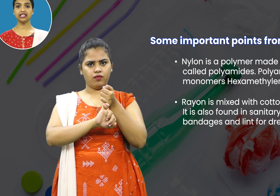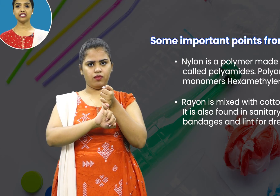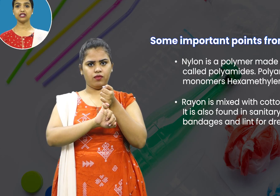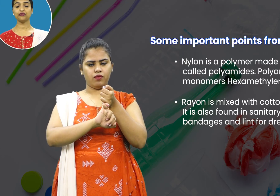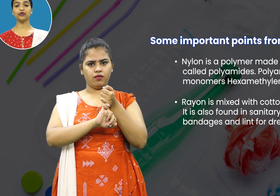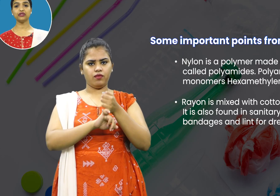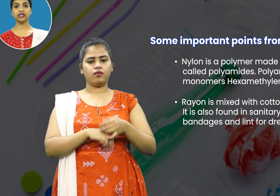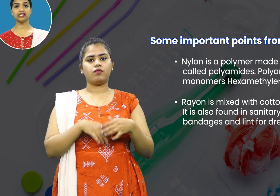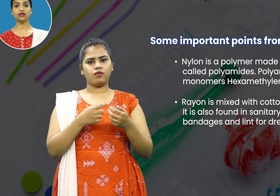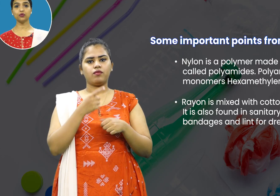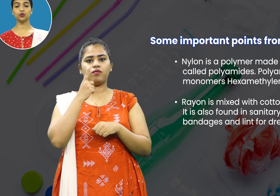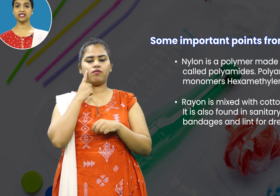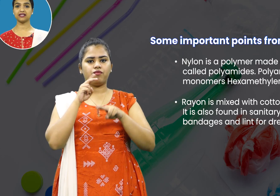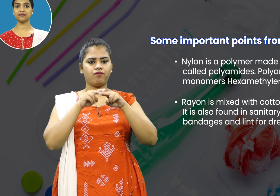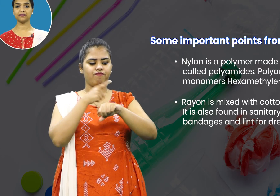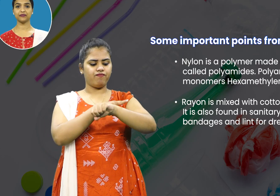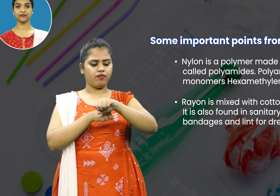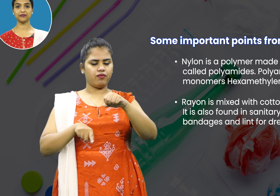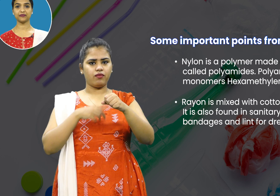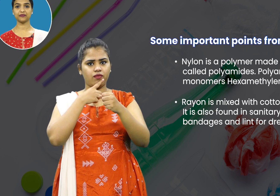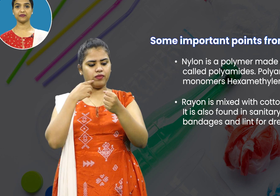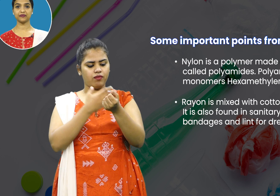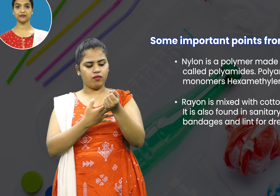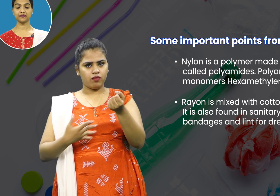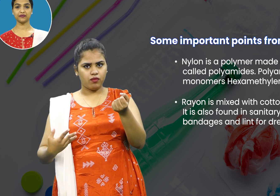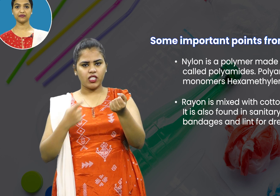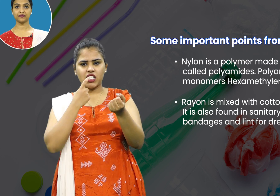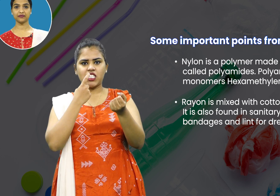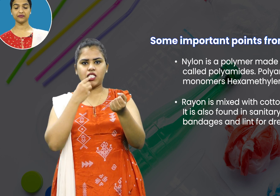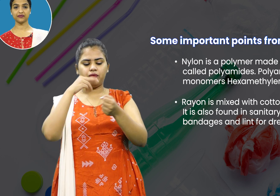and lint for dressing wounds.